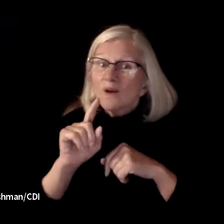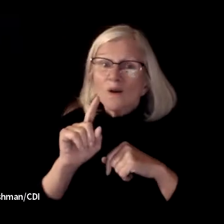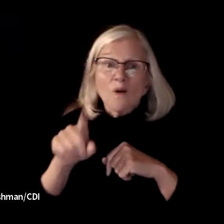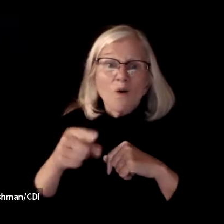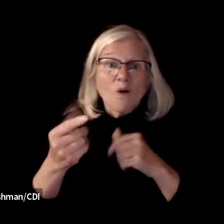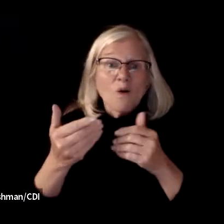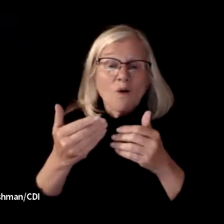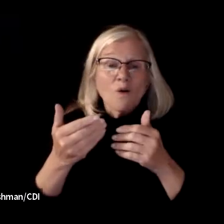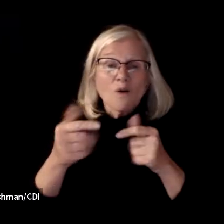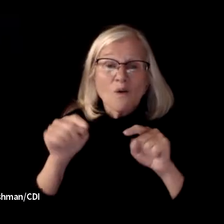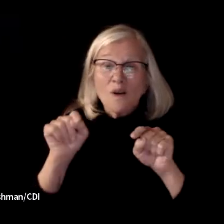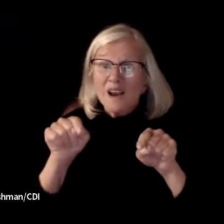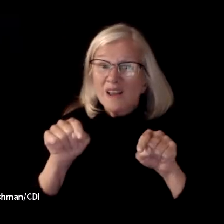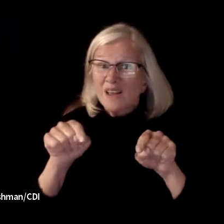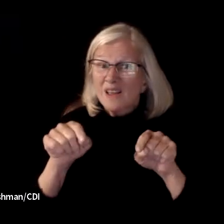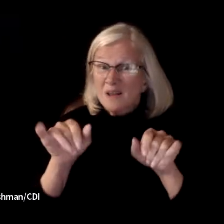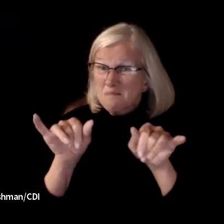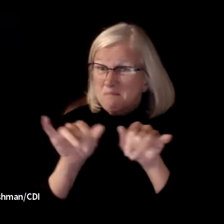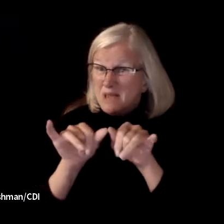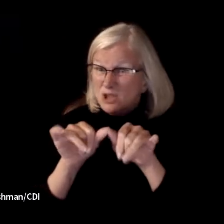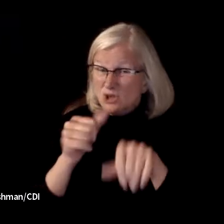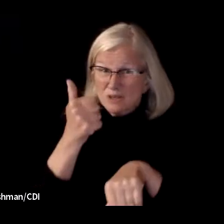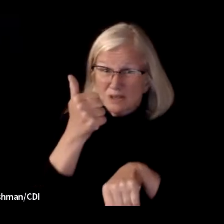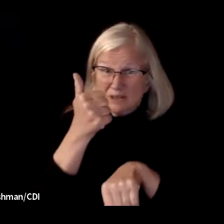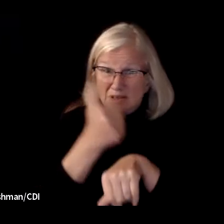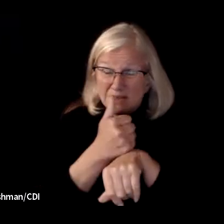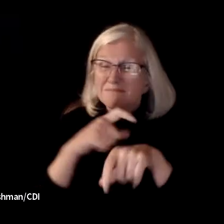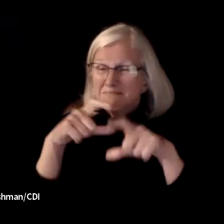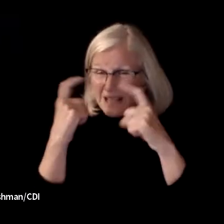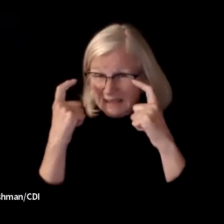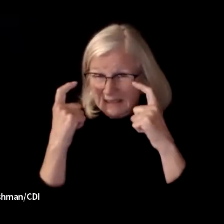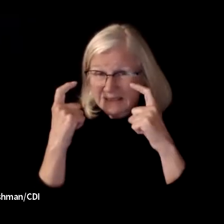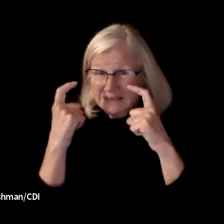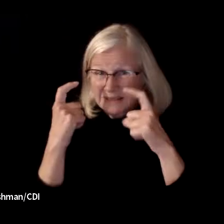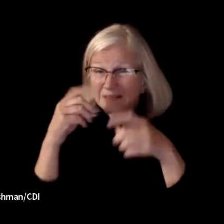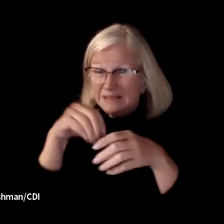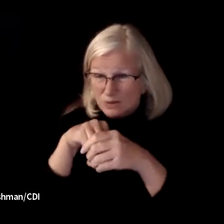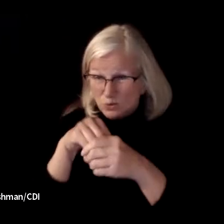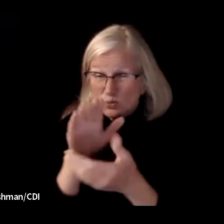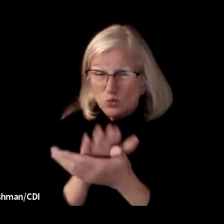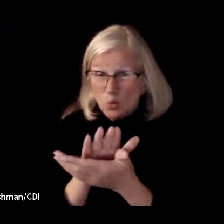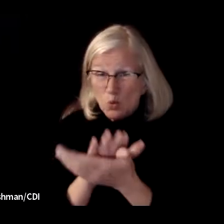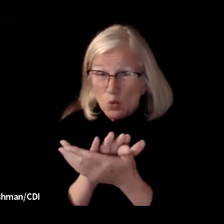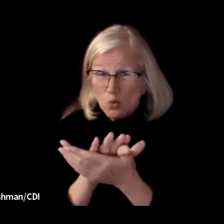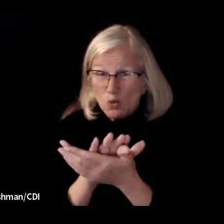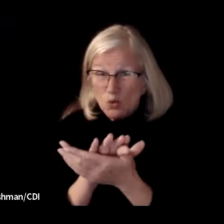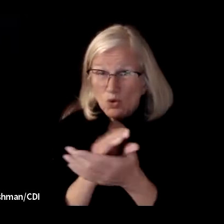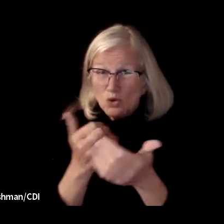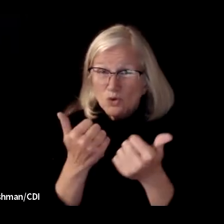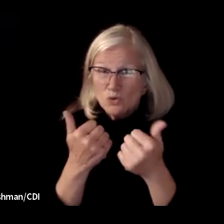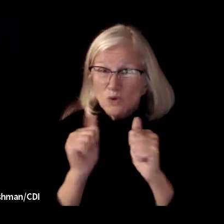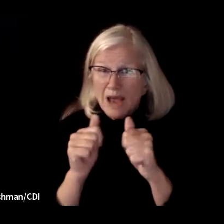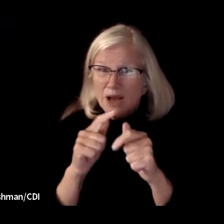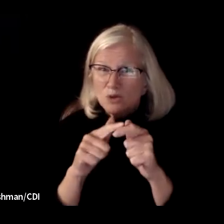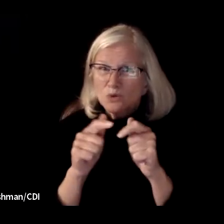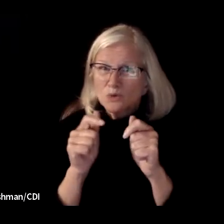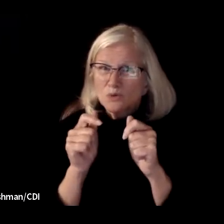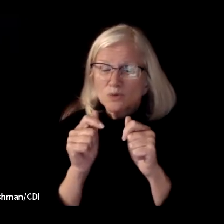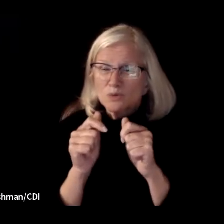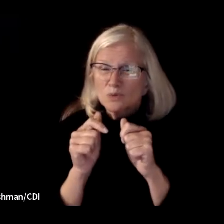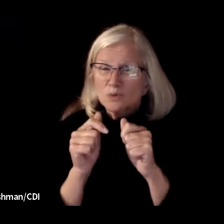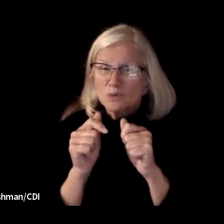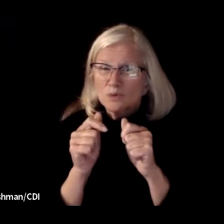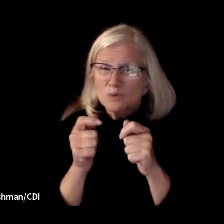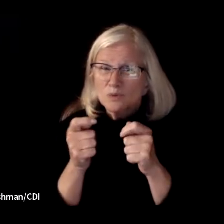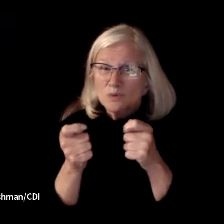measures in place, masking as an example in school situations, to try to get a handle on this is through executive orders,